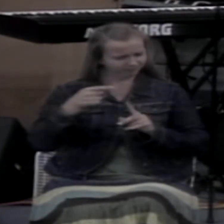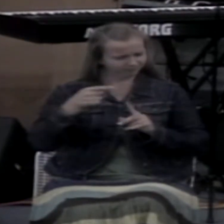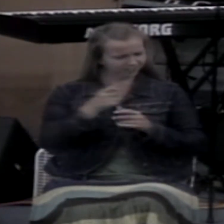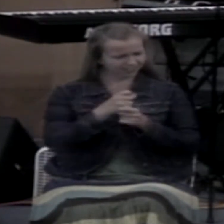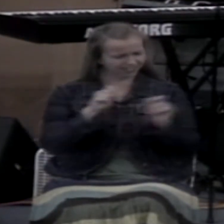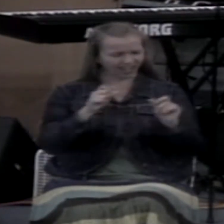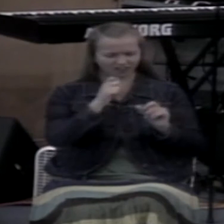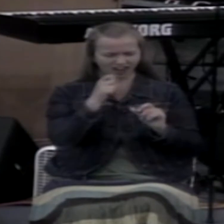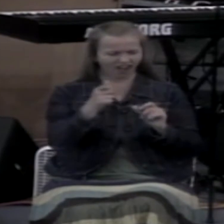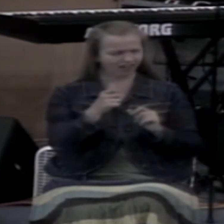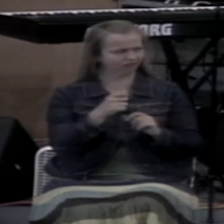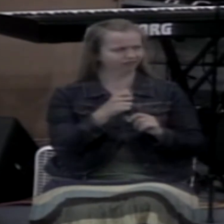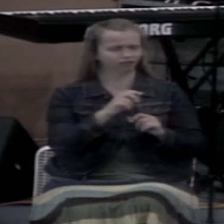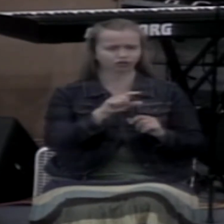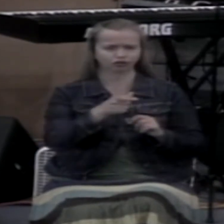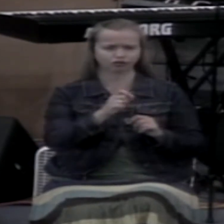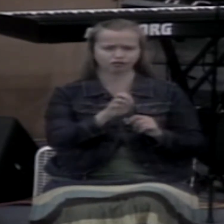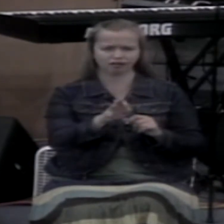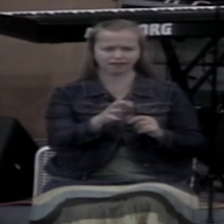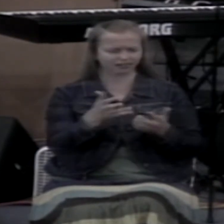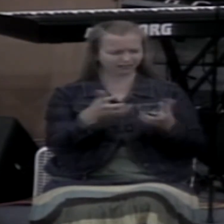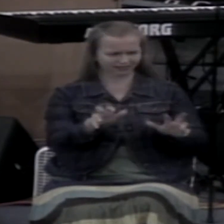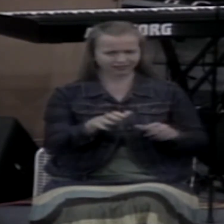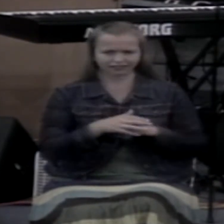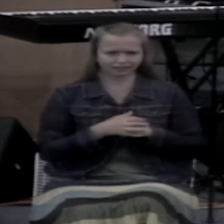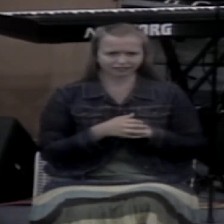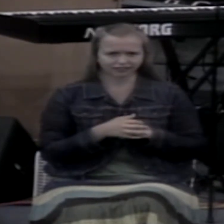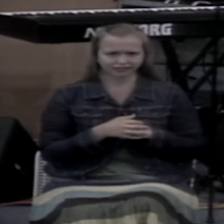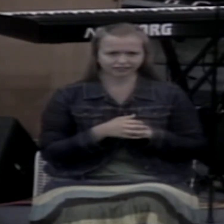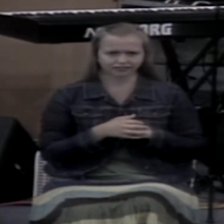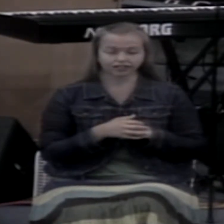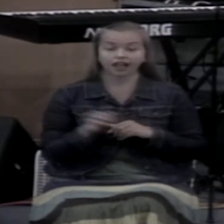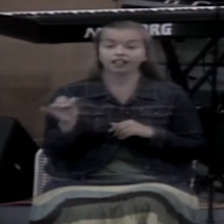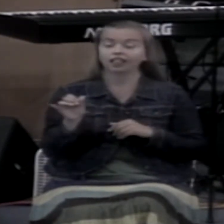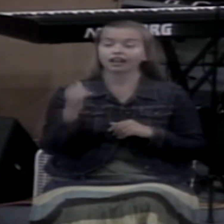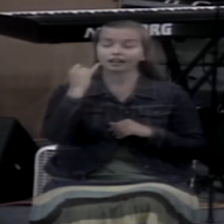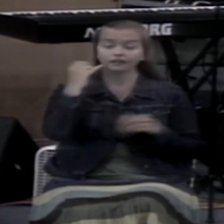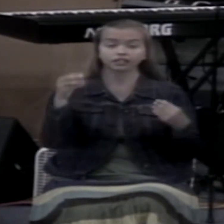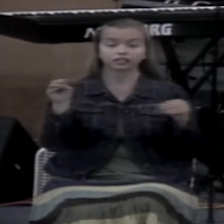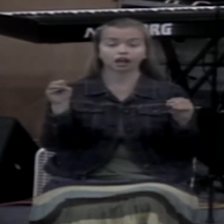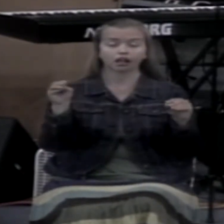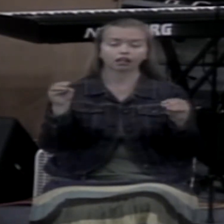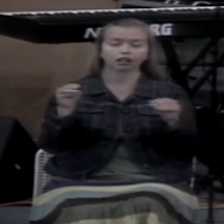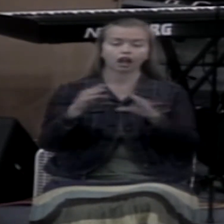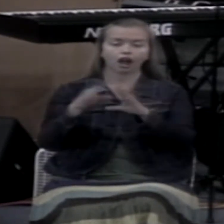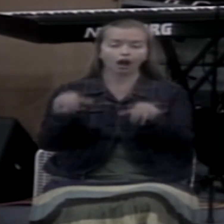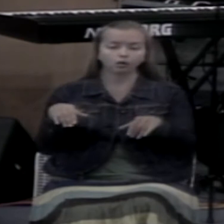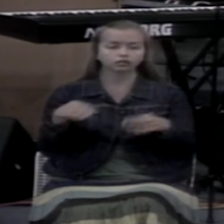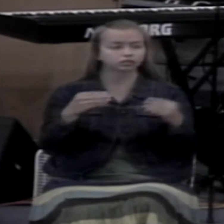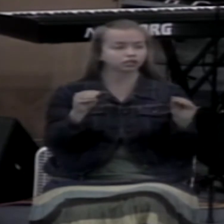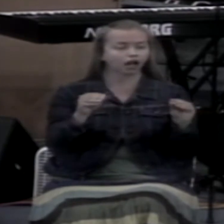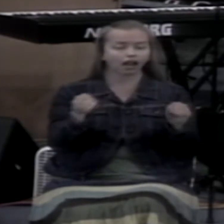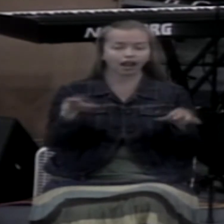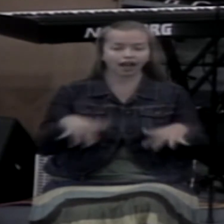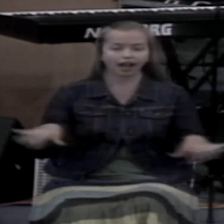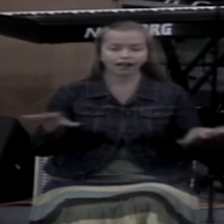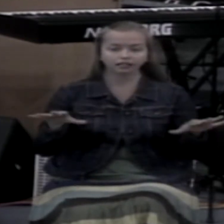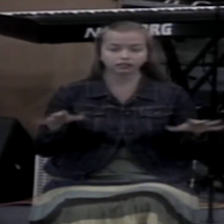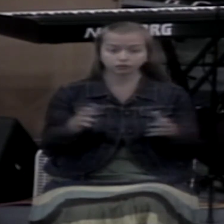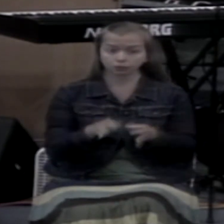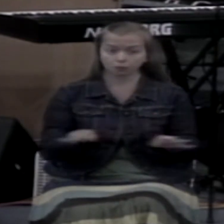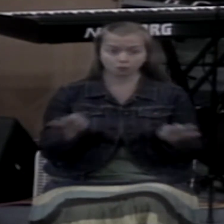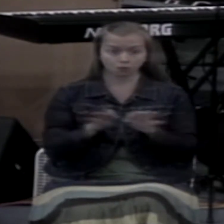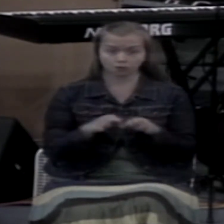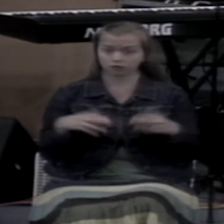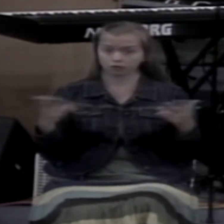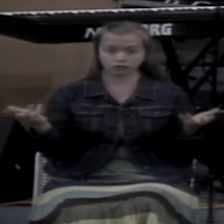It has been said that if you're selling a piece of real estate, that the most important factors in the sale